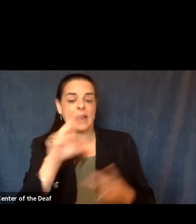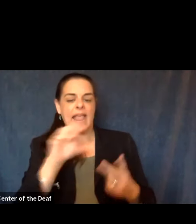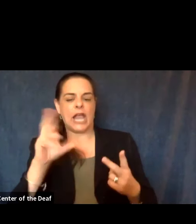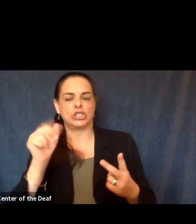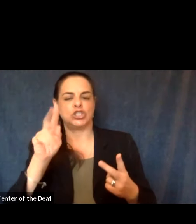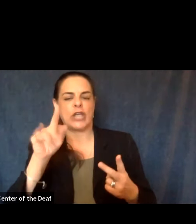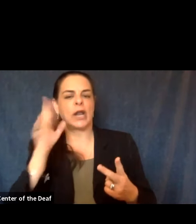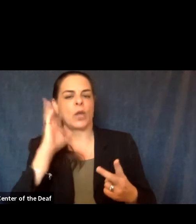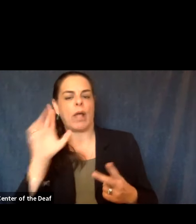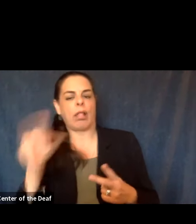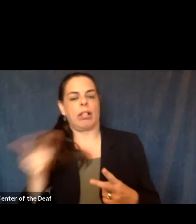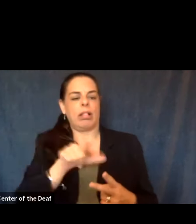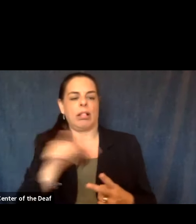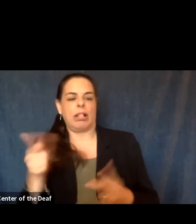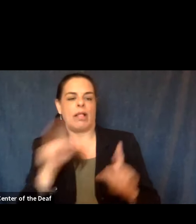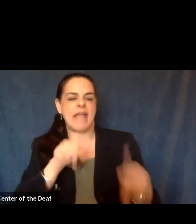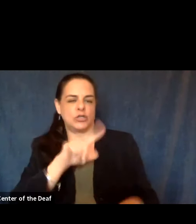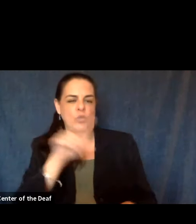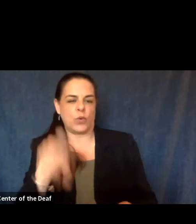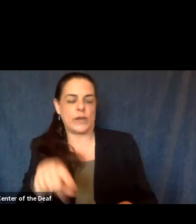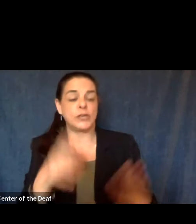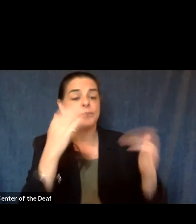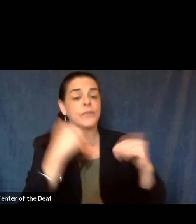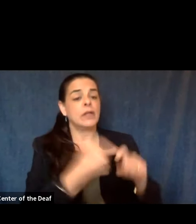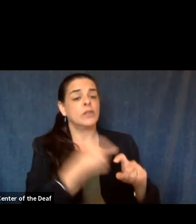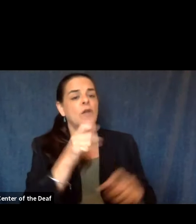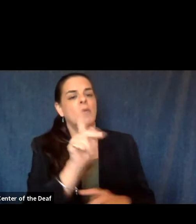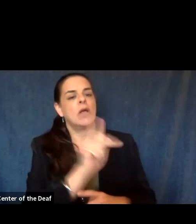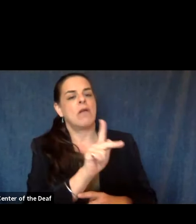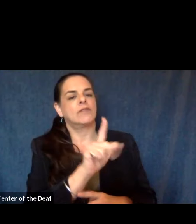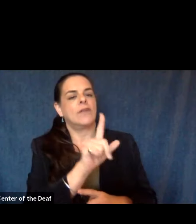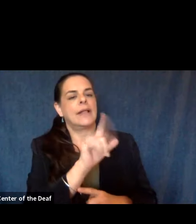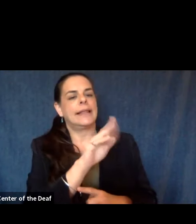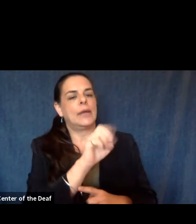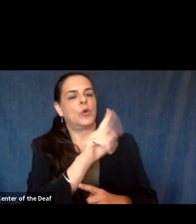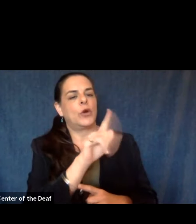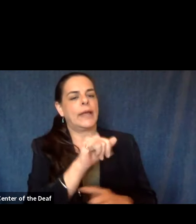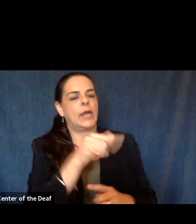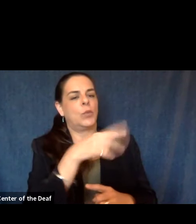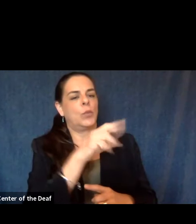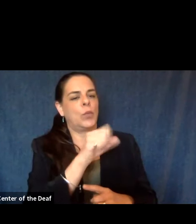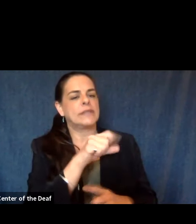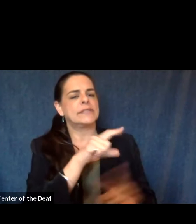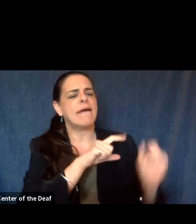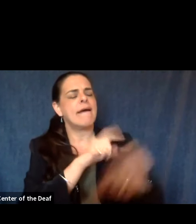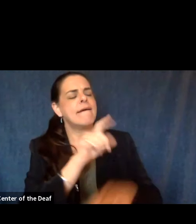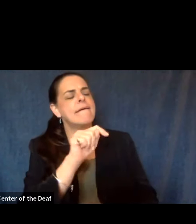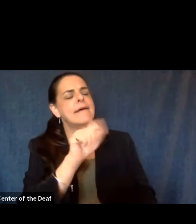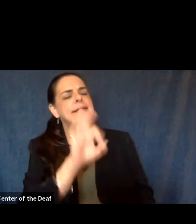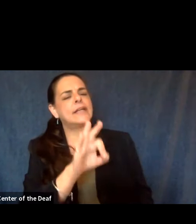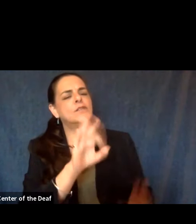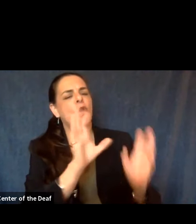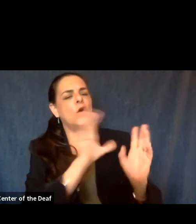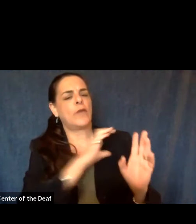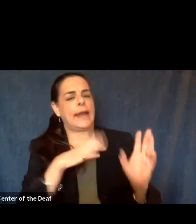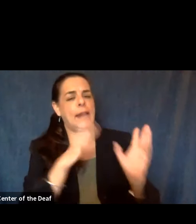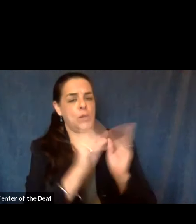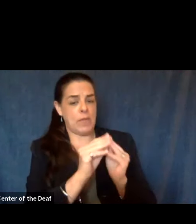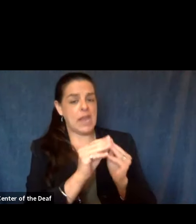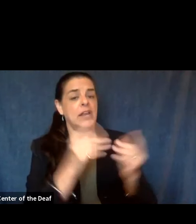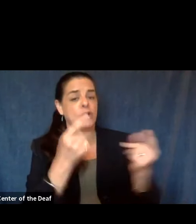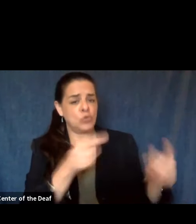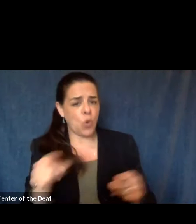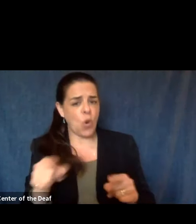to the other. The next question is from the Knoxville Liberty Press. They ask, the task force committee meeting have been held creating and enacting